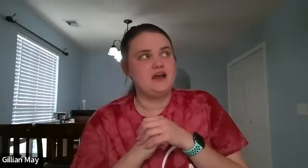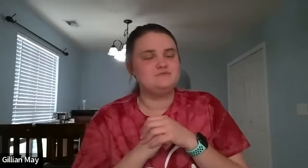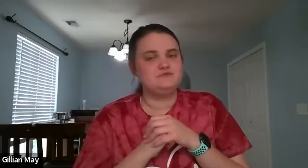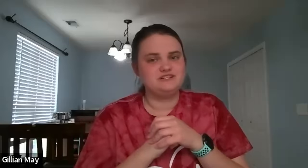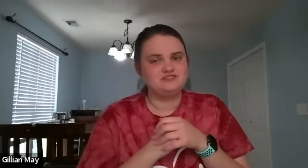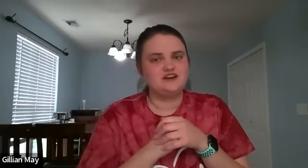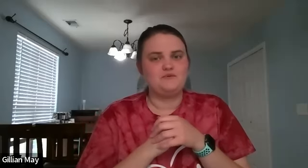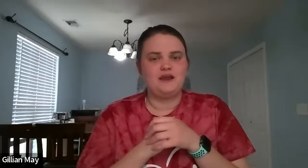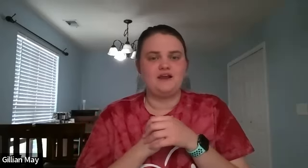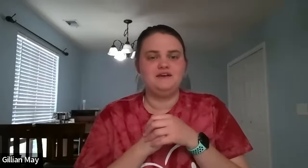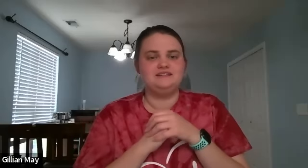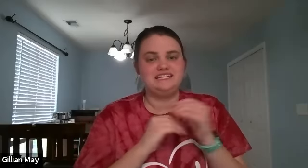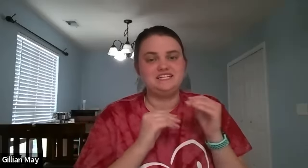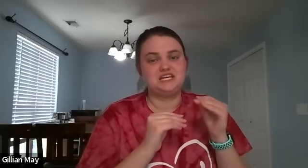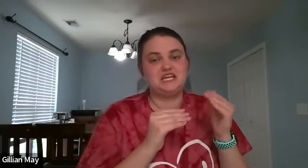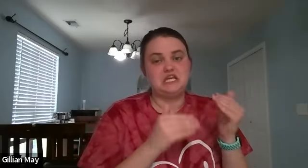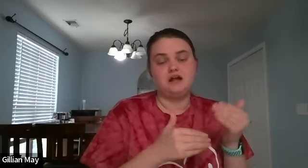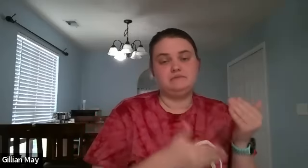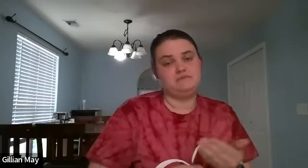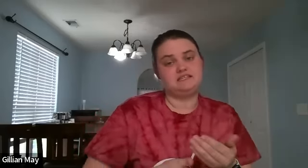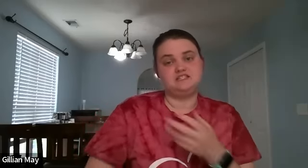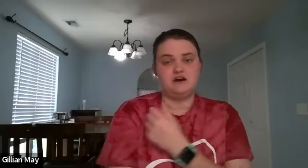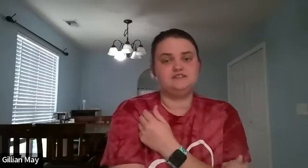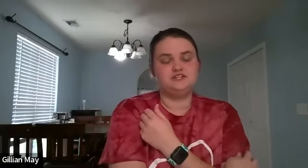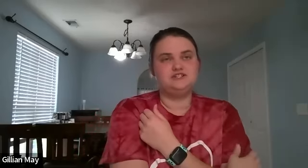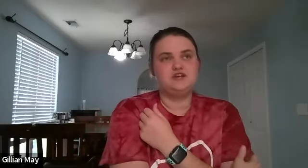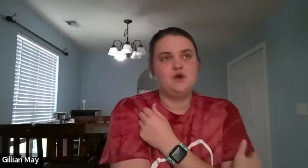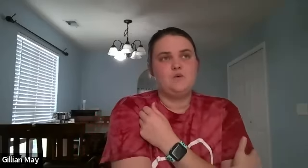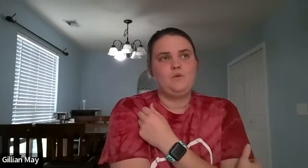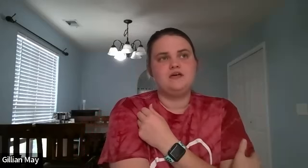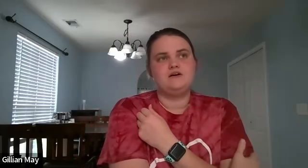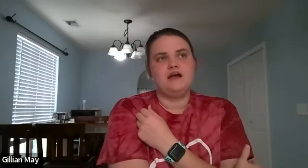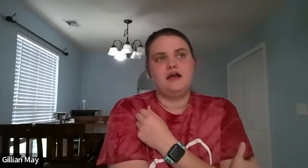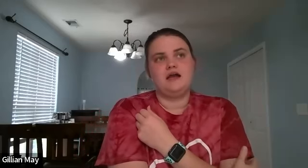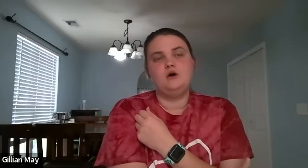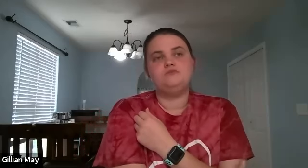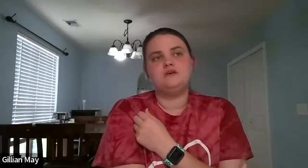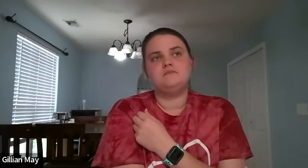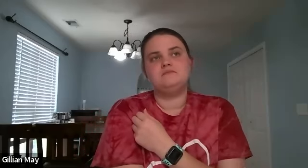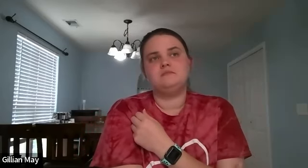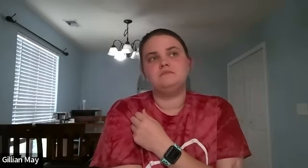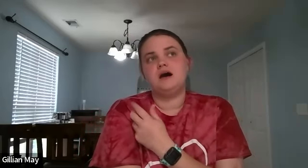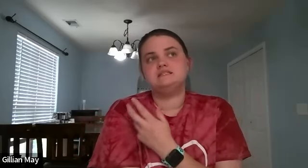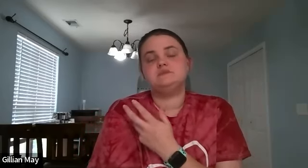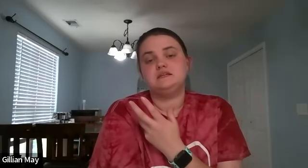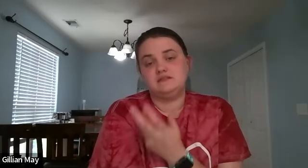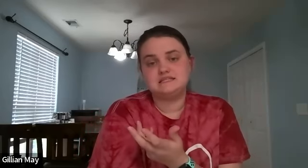has been research done where teaching young babies and toddlers will help them possibly